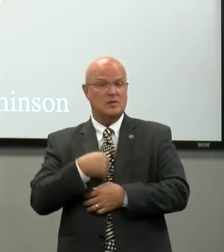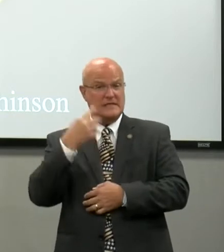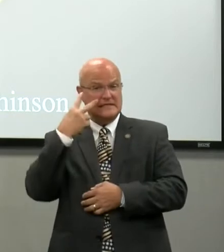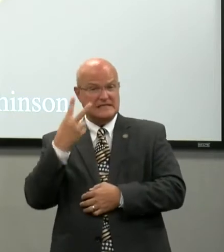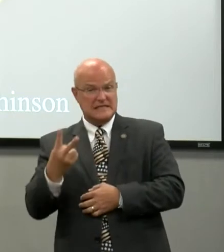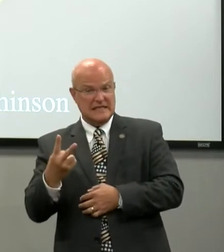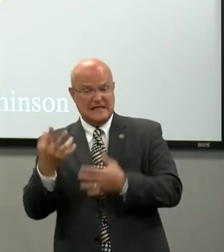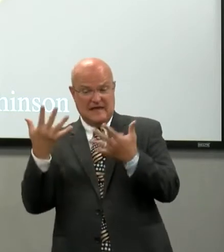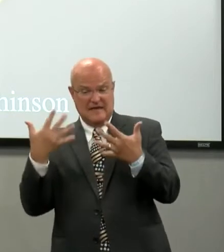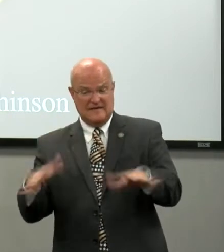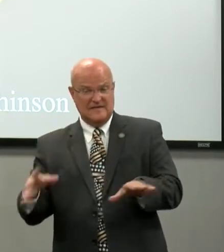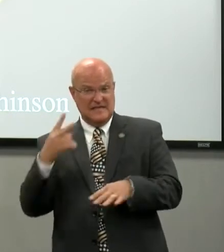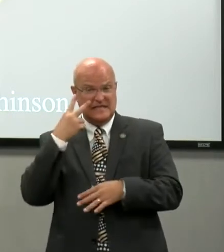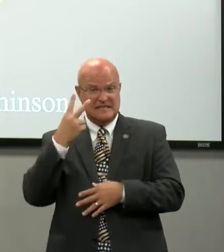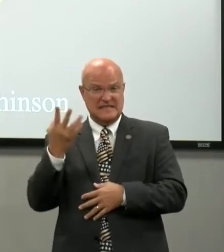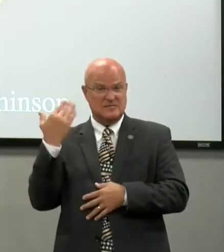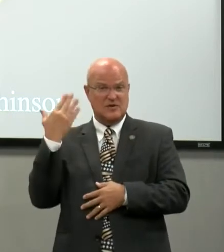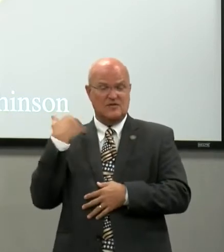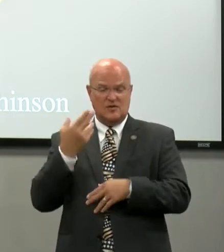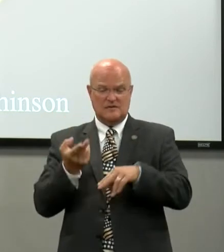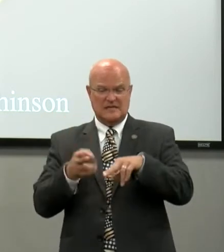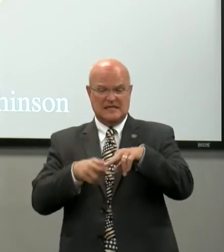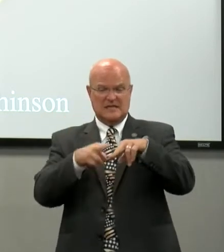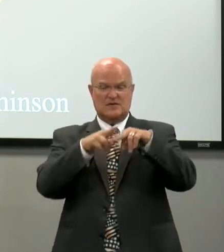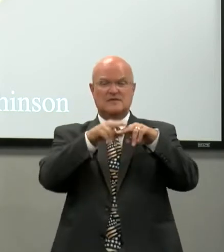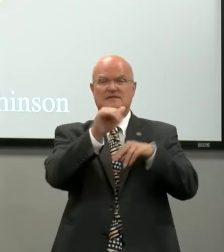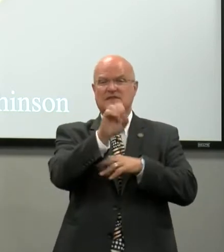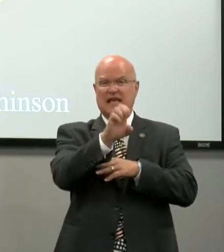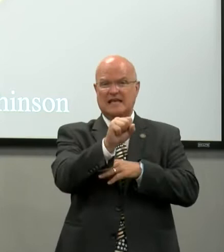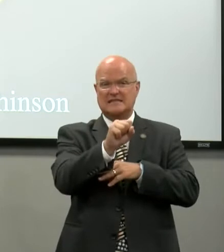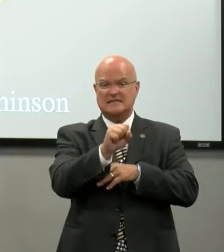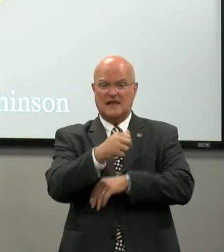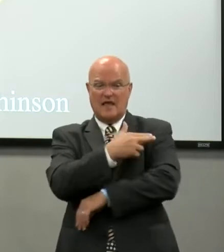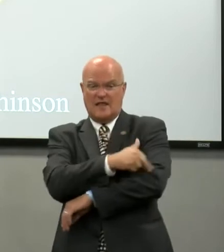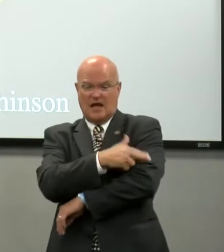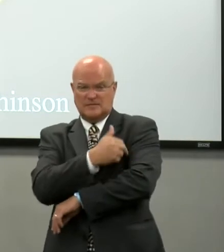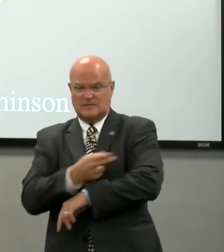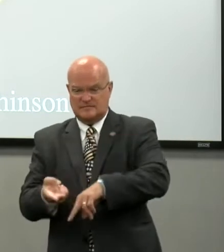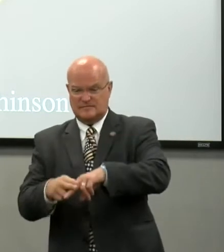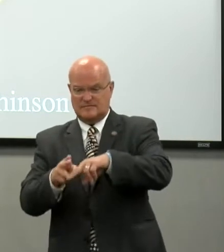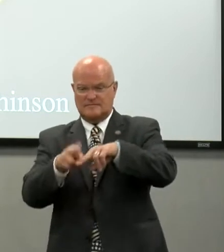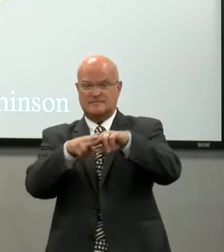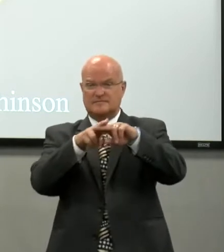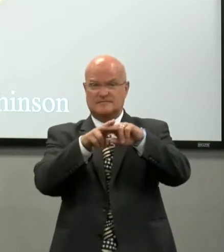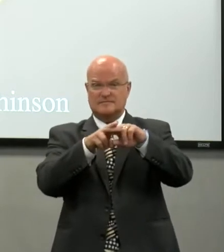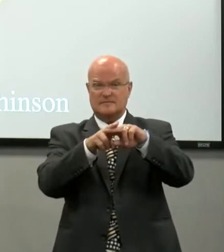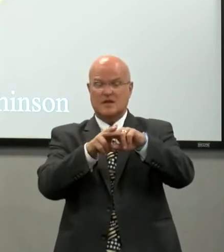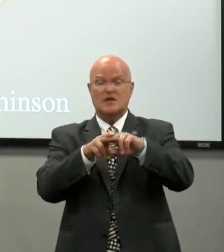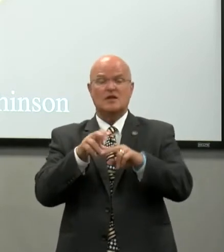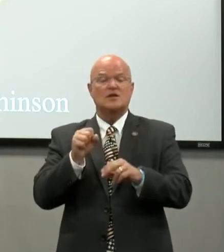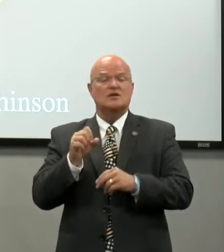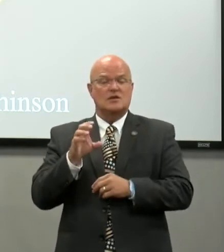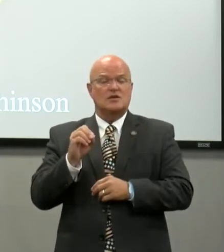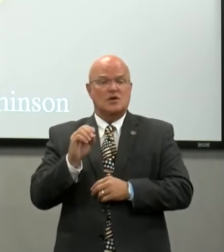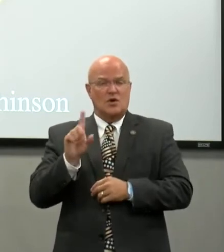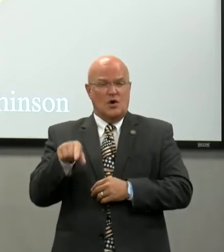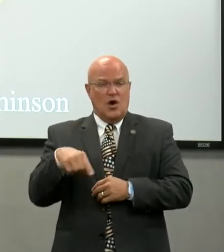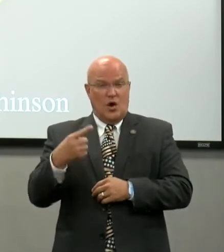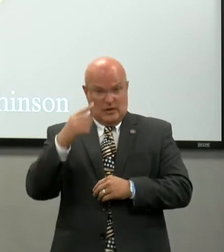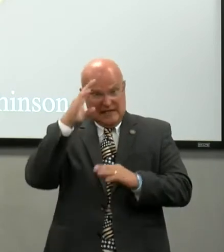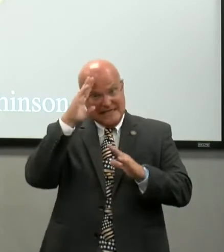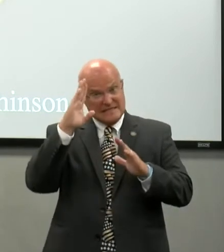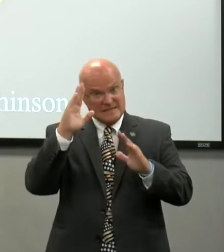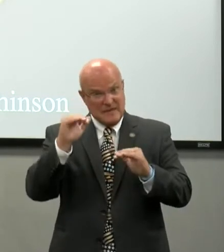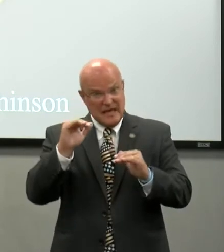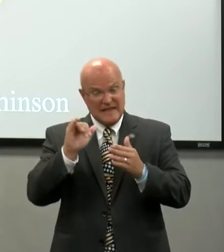we have seen increases in cases, we see hospitalizations increase. So it's only